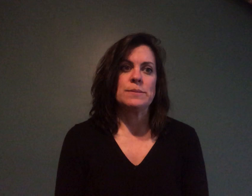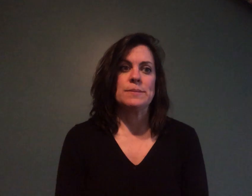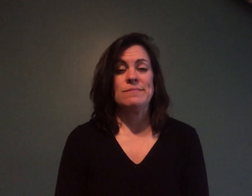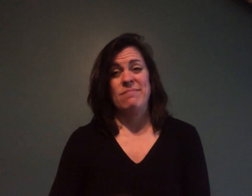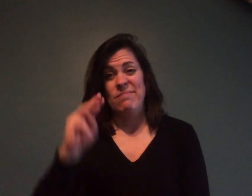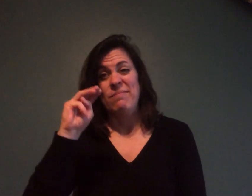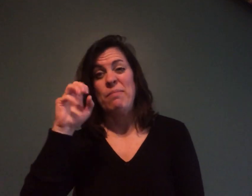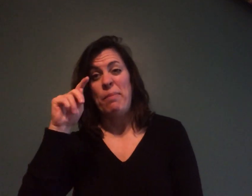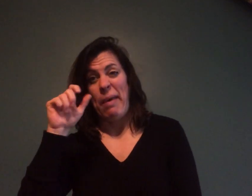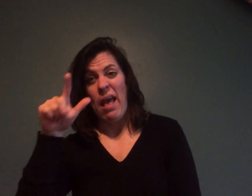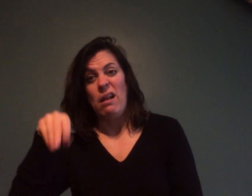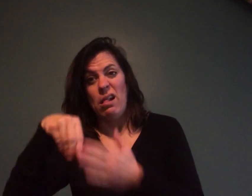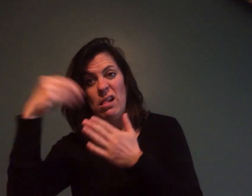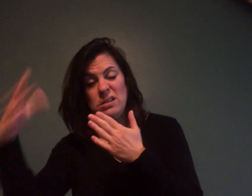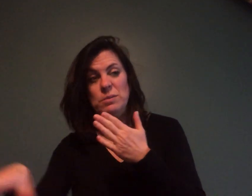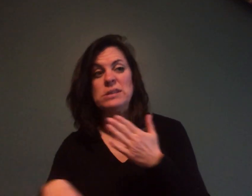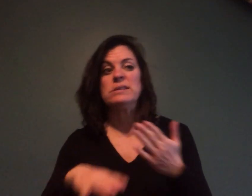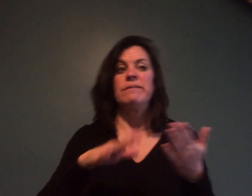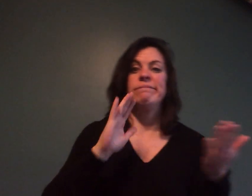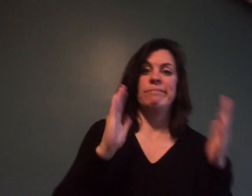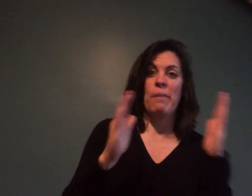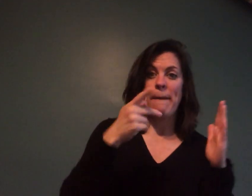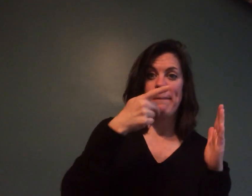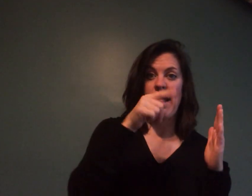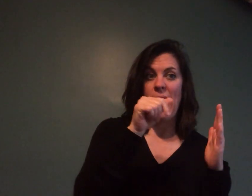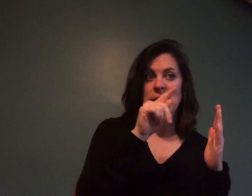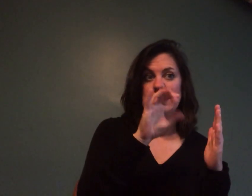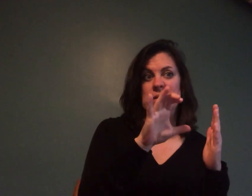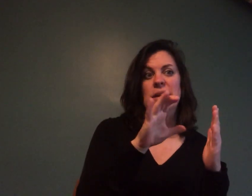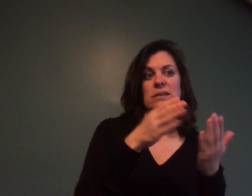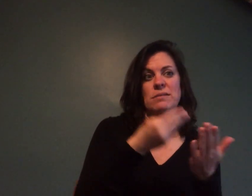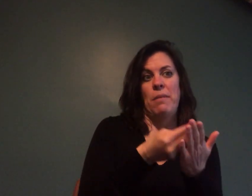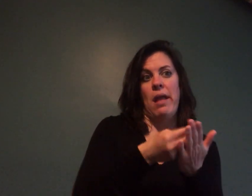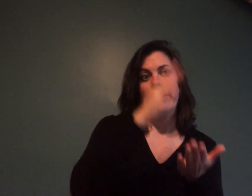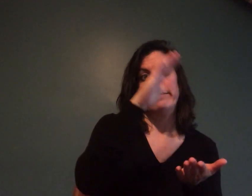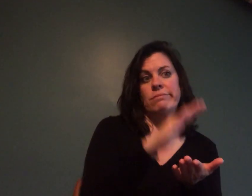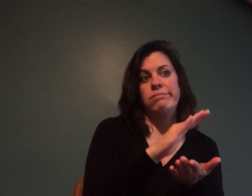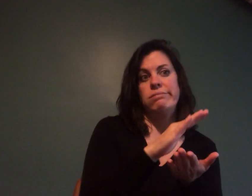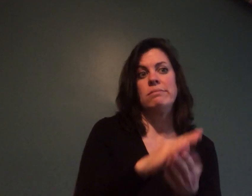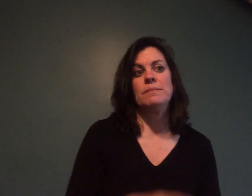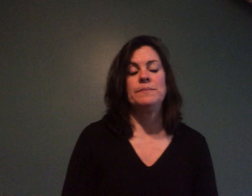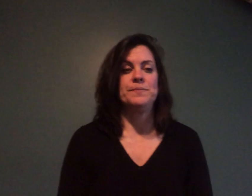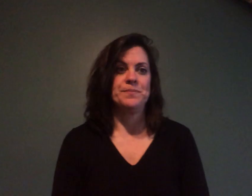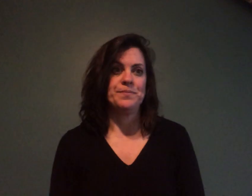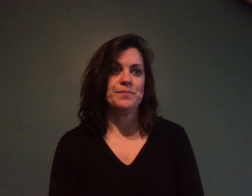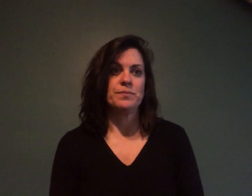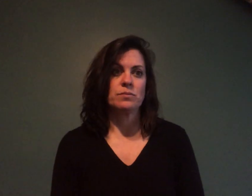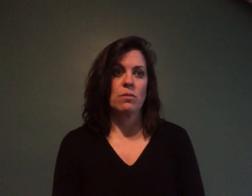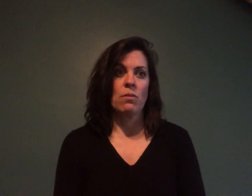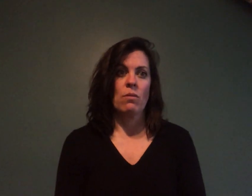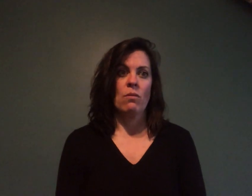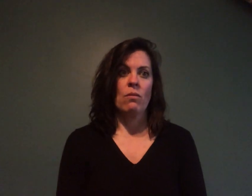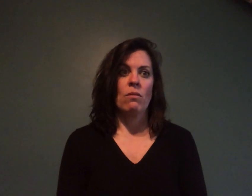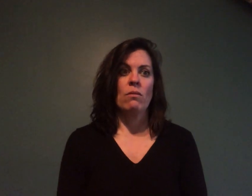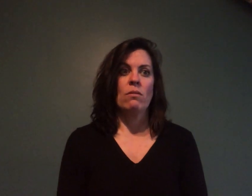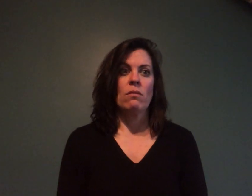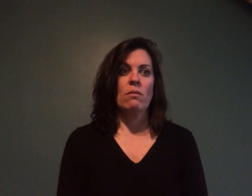3-wire cord, what costs more, a 2-wire cord or a 3-wire cord? Yes, the answer would be